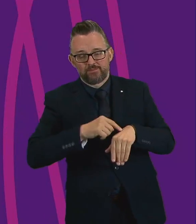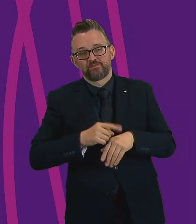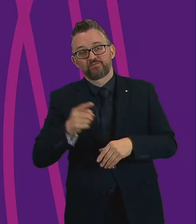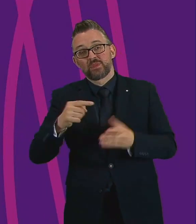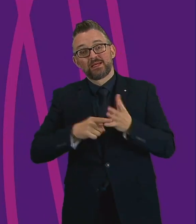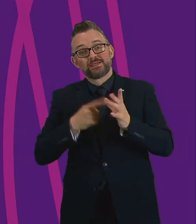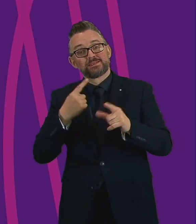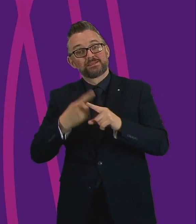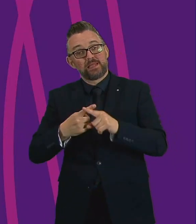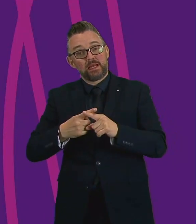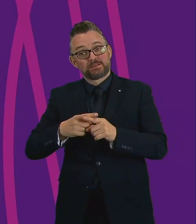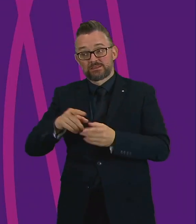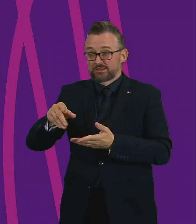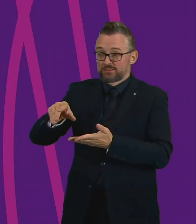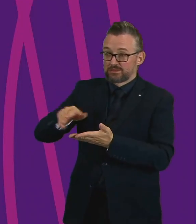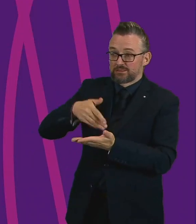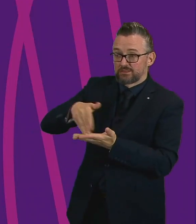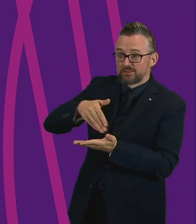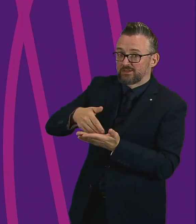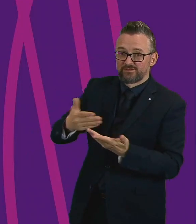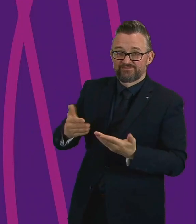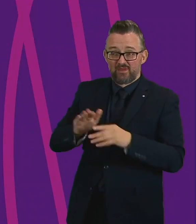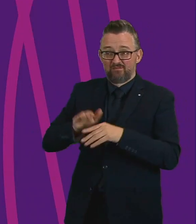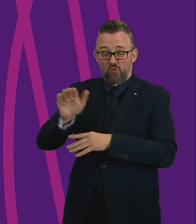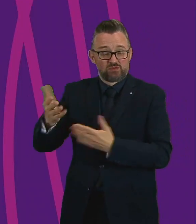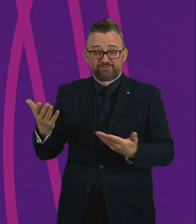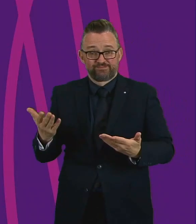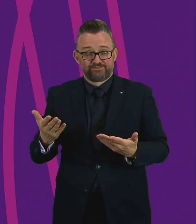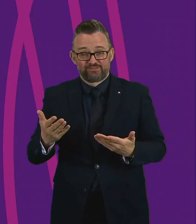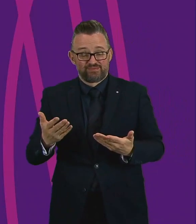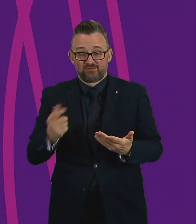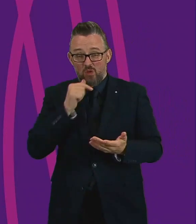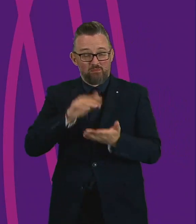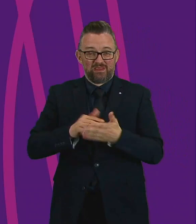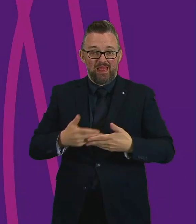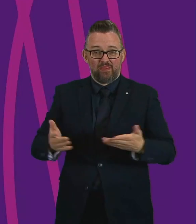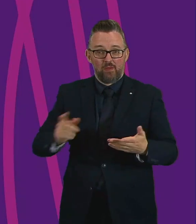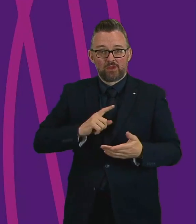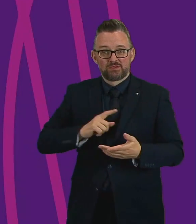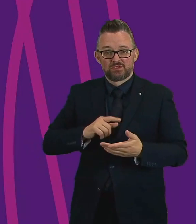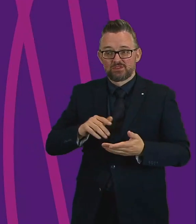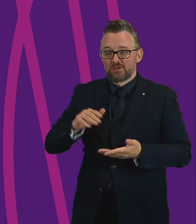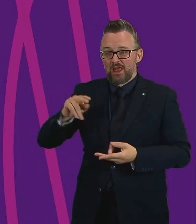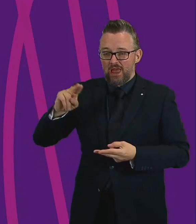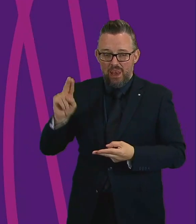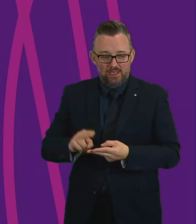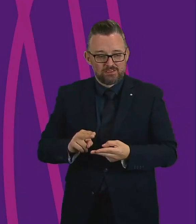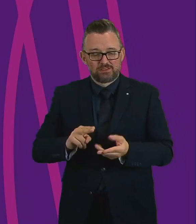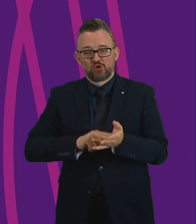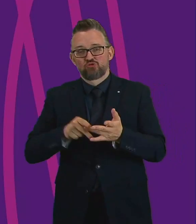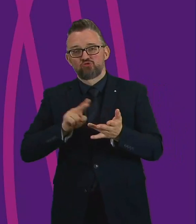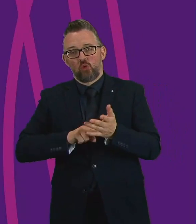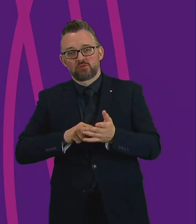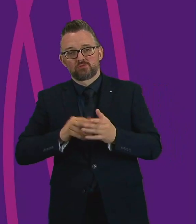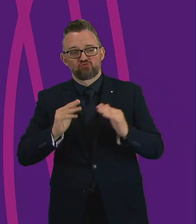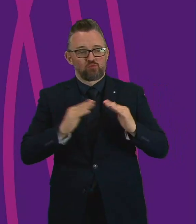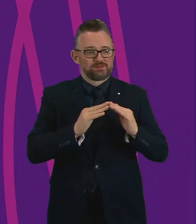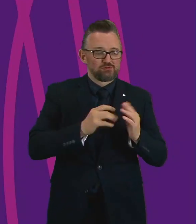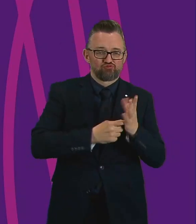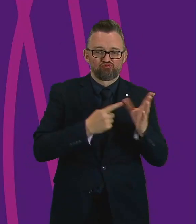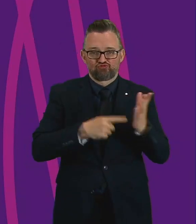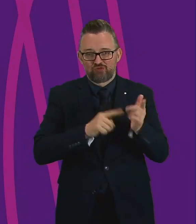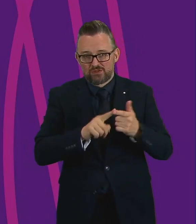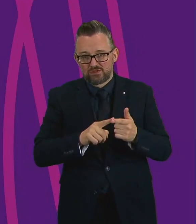are forecast are now meaningless. We will have less income tax, less land and buildings transaction tax, less non-domestic rates, and we have